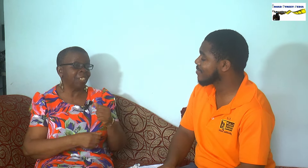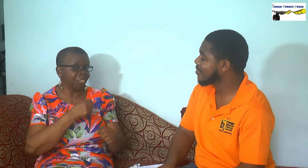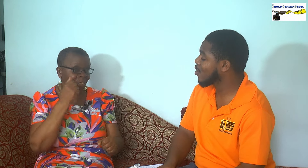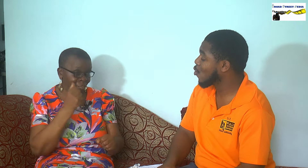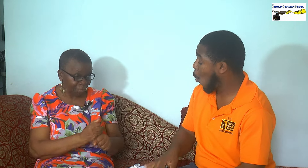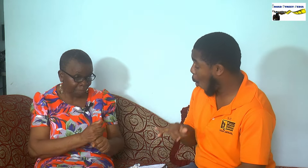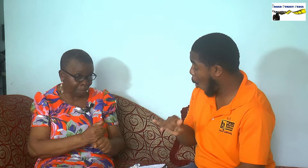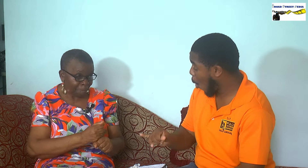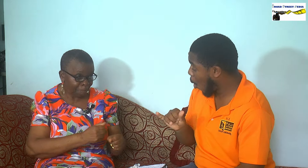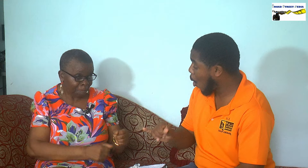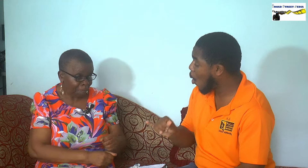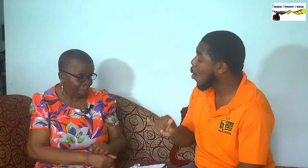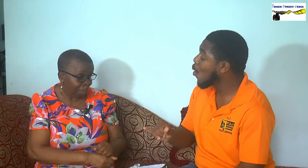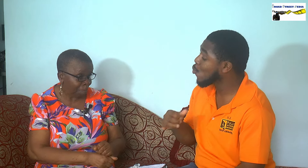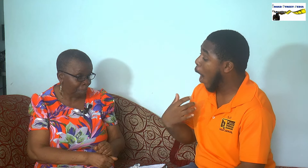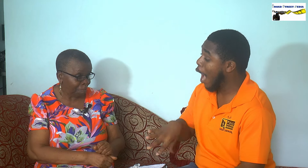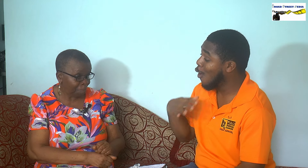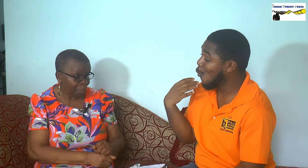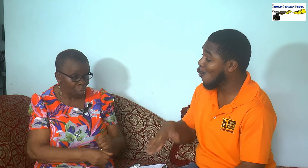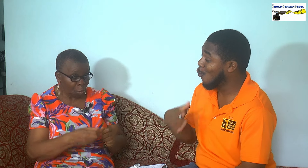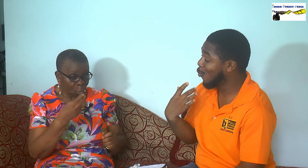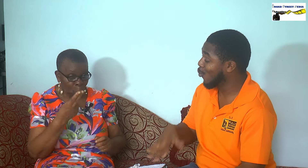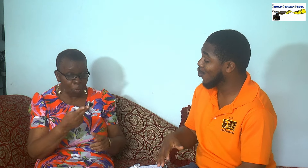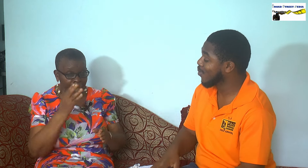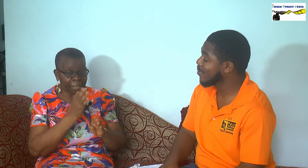10 years. Oh, wow.